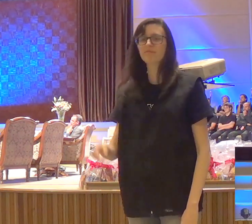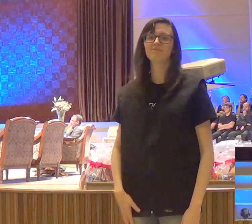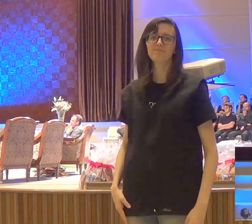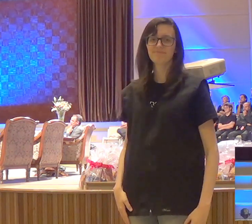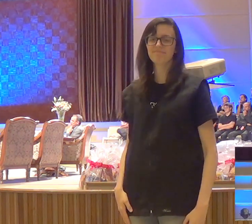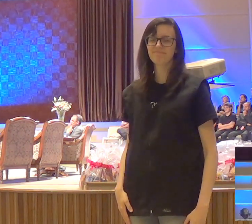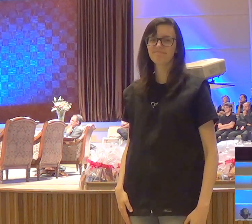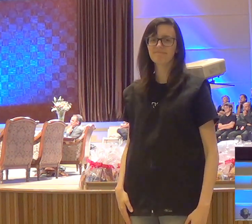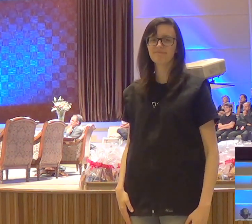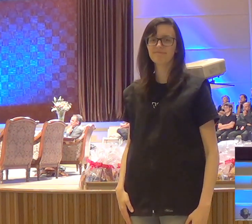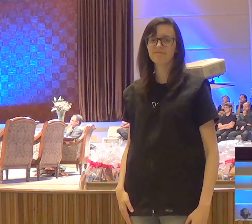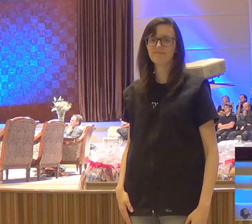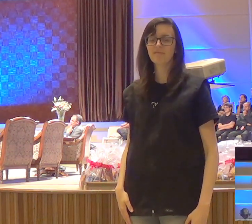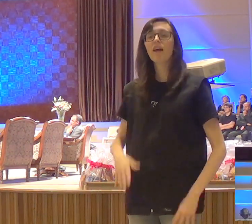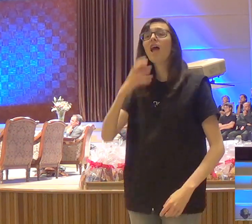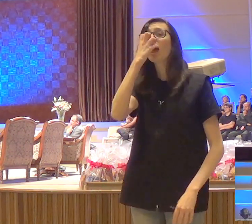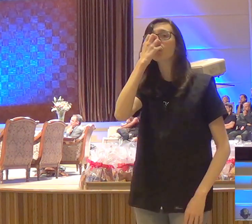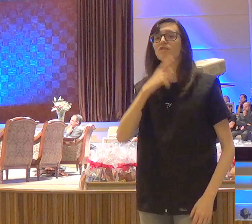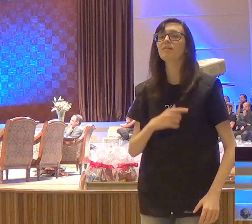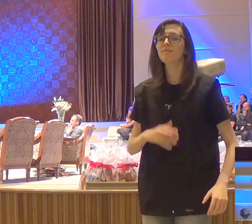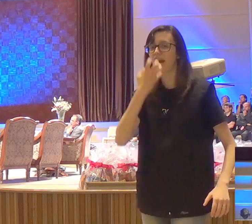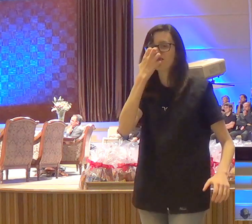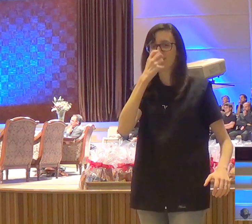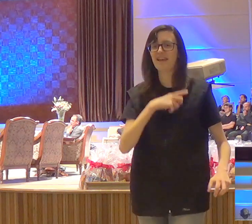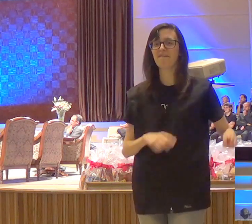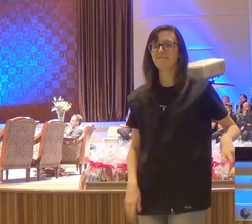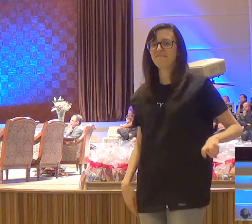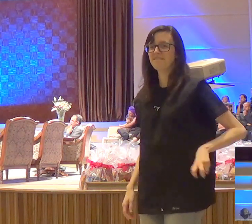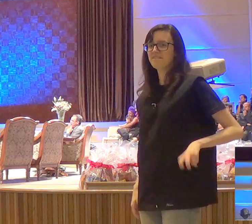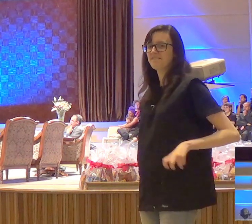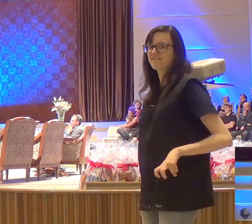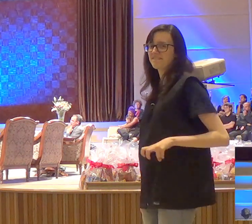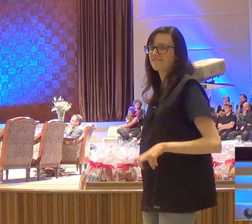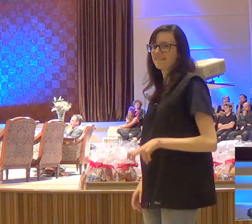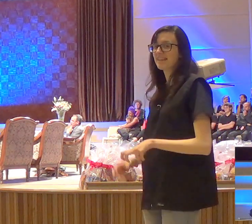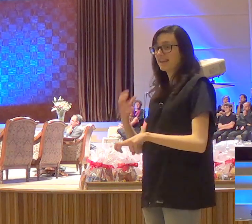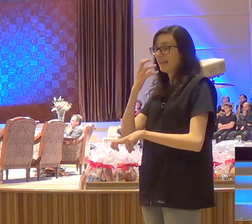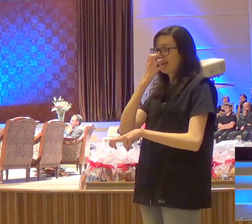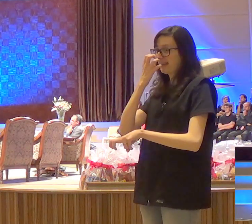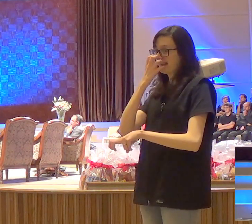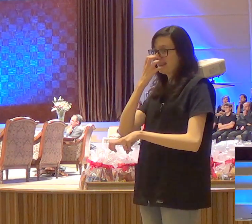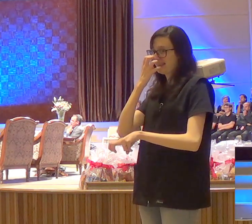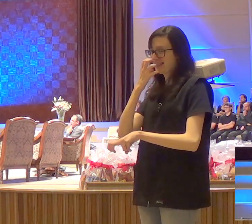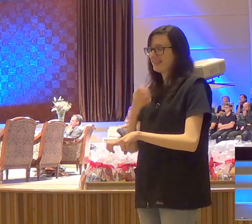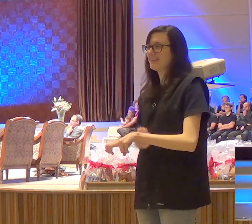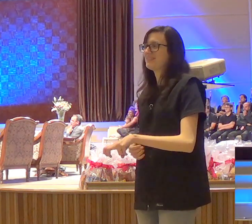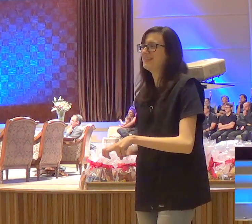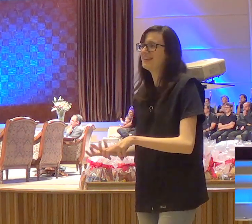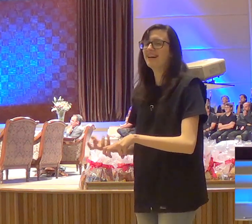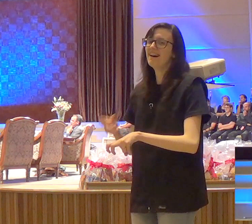dog comes and steps on it. Vem cachorrinho, passa por cima. And then he drops a little dog caca on